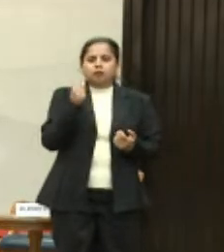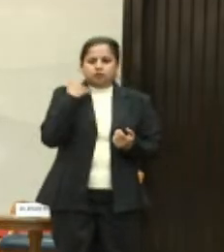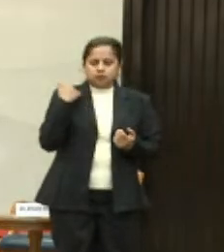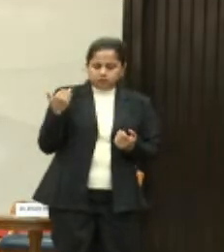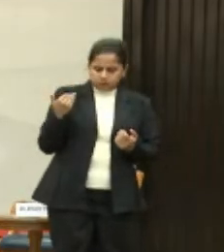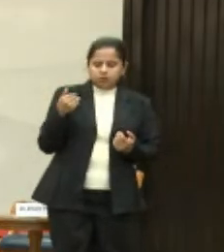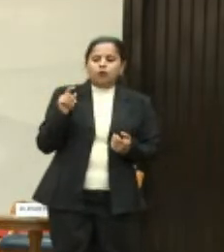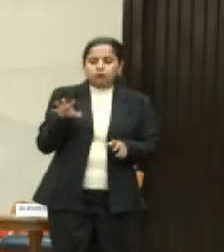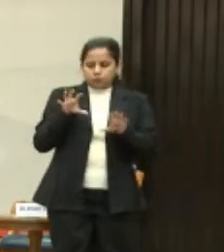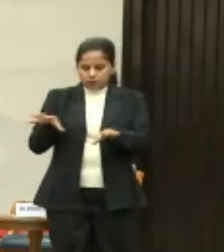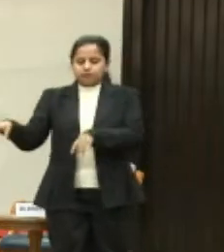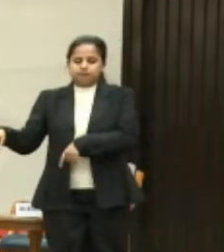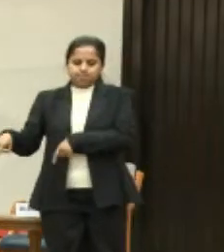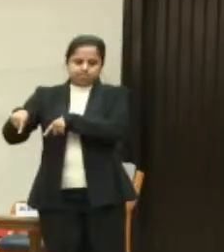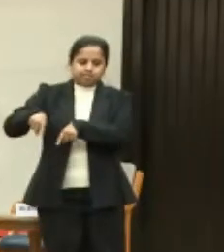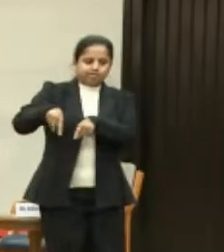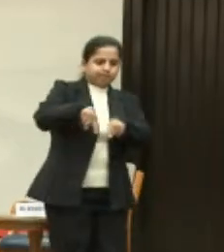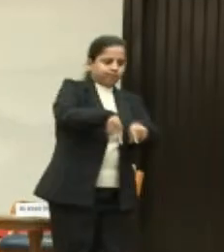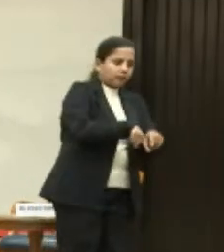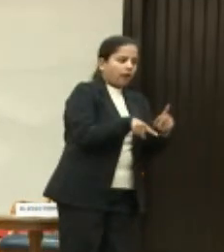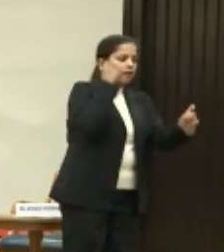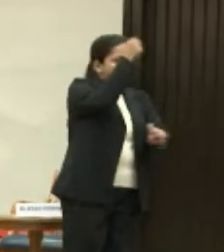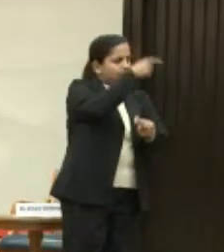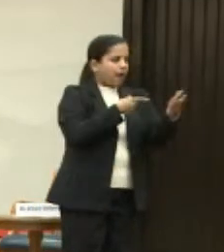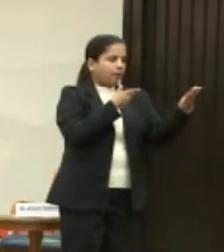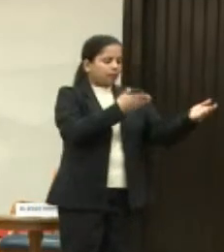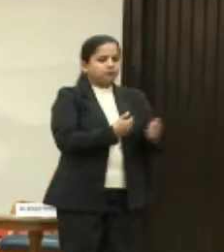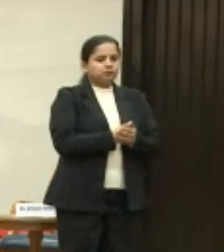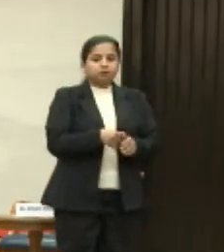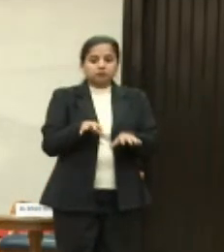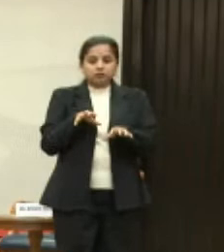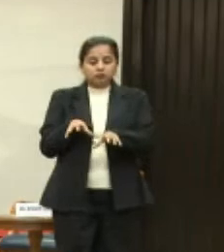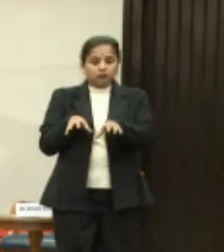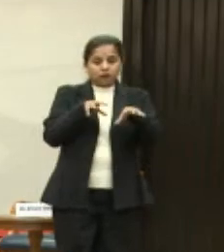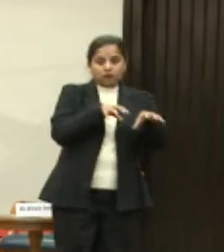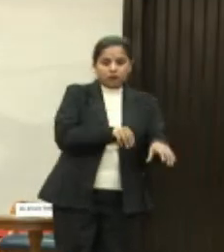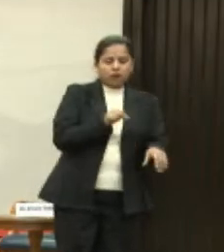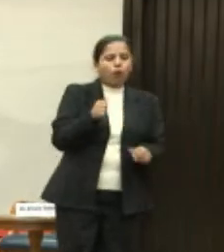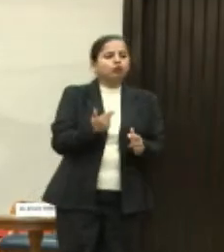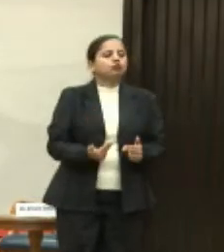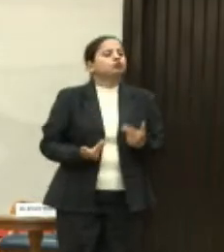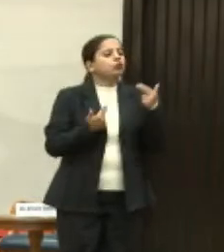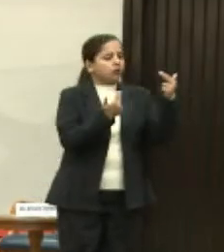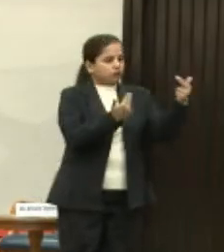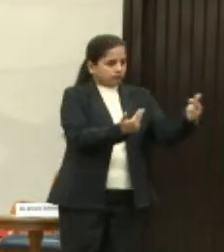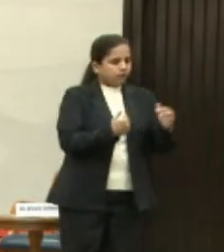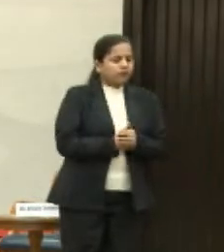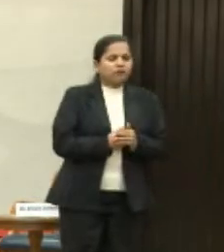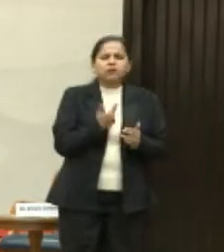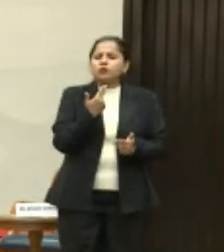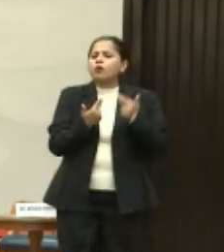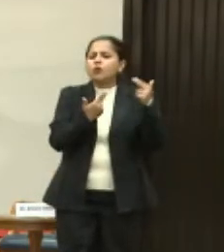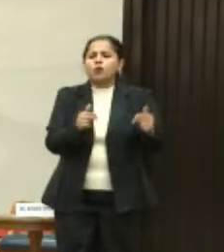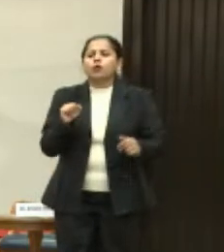with the dog before Rama. And the dog comes out with his story. What is the